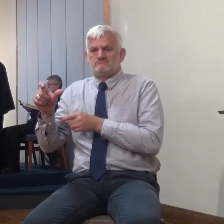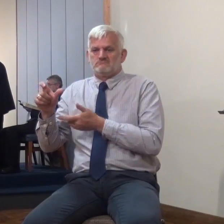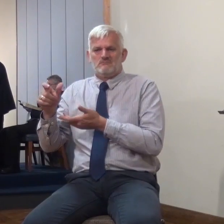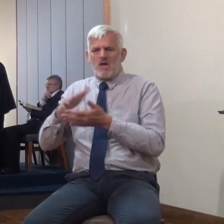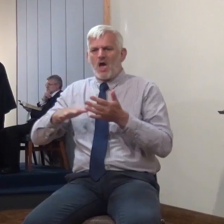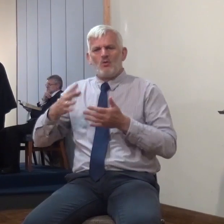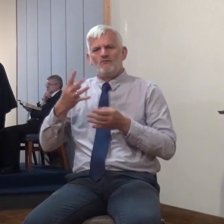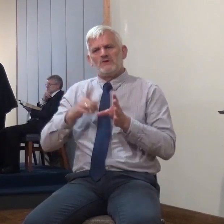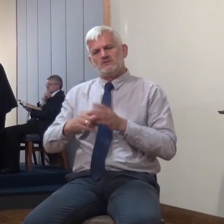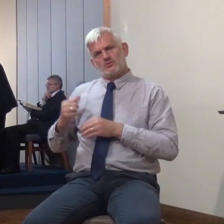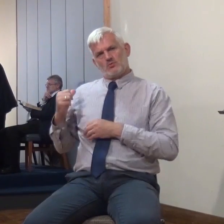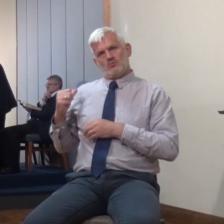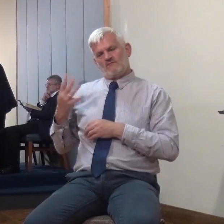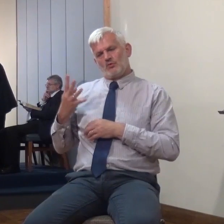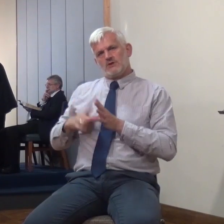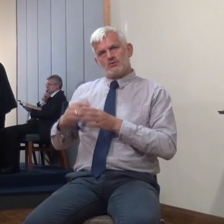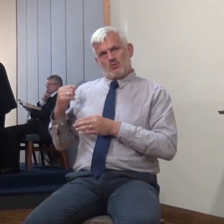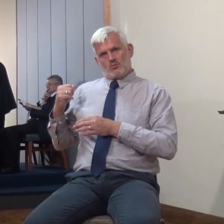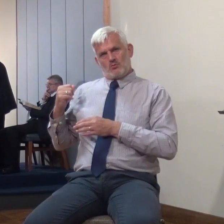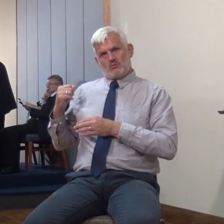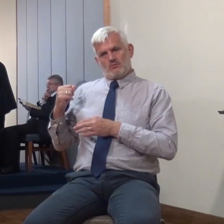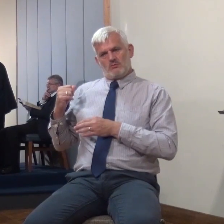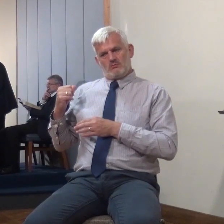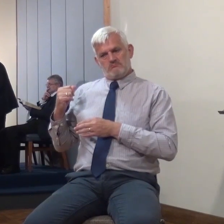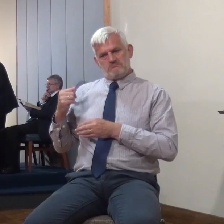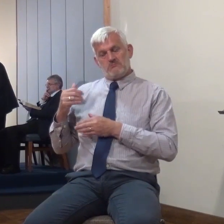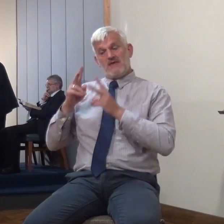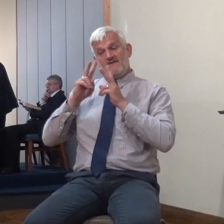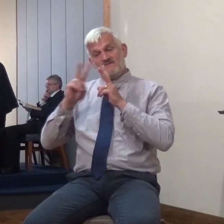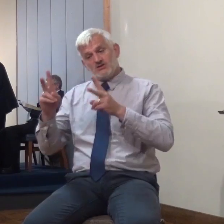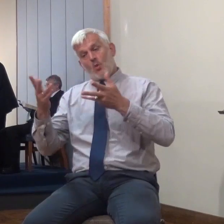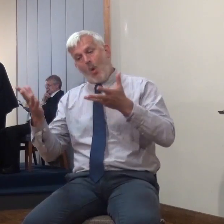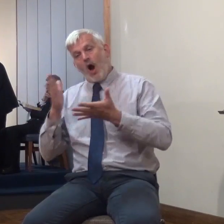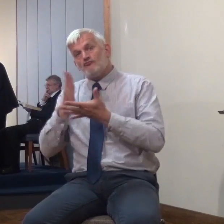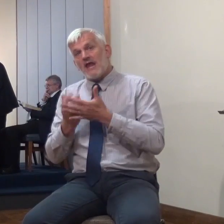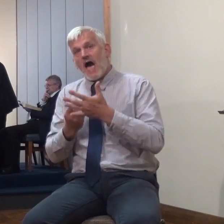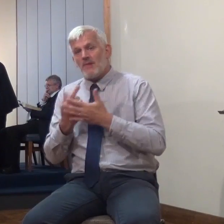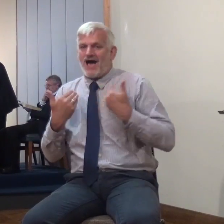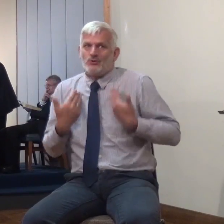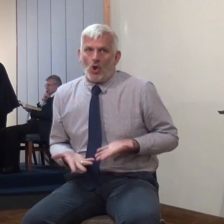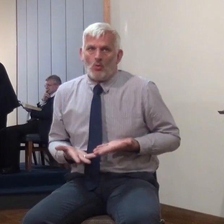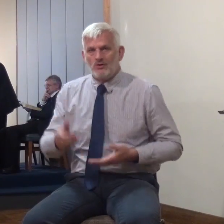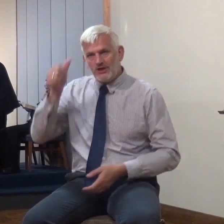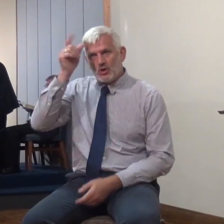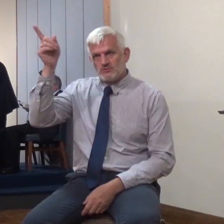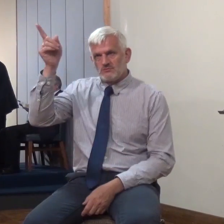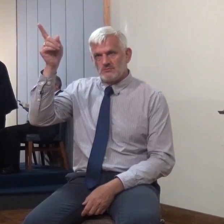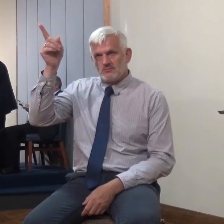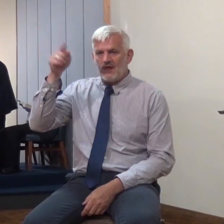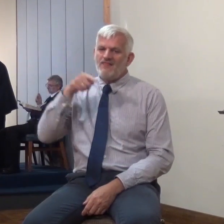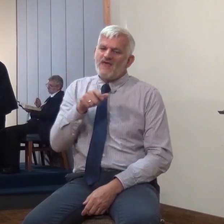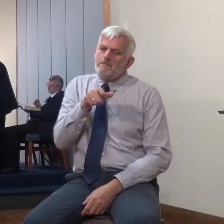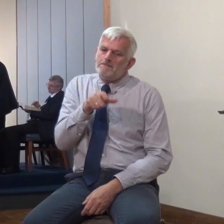tell, whether out of the body I cannot tell. God knoweth. Such a one caught up to